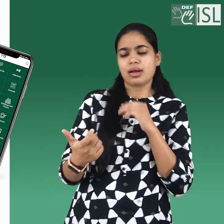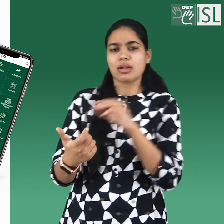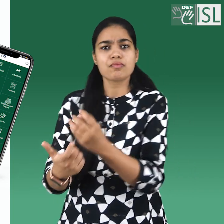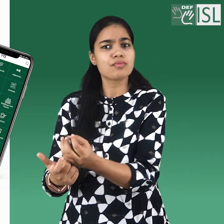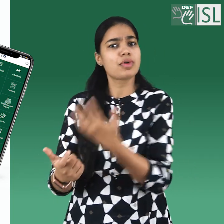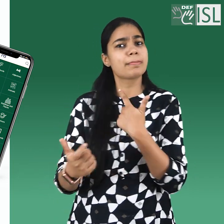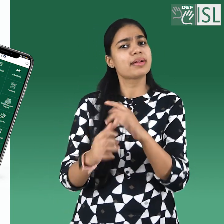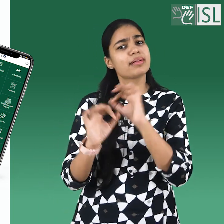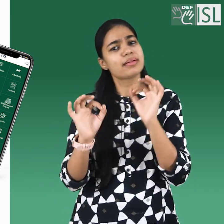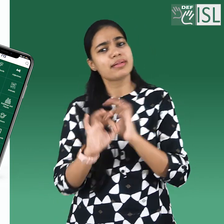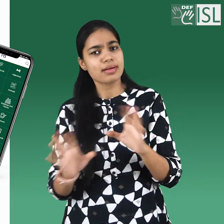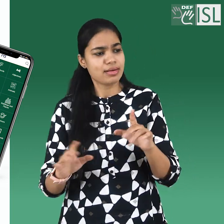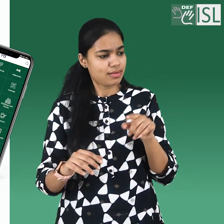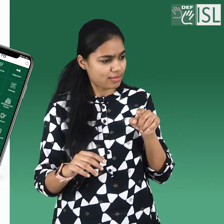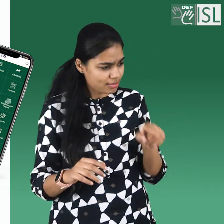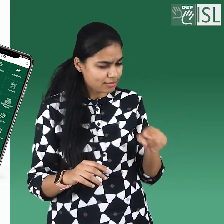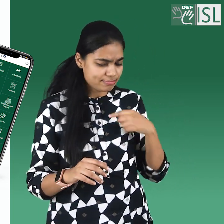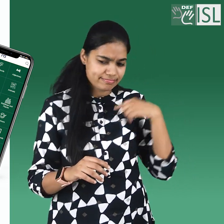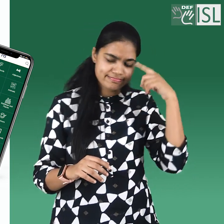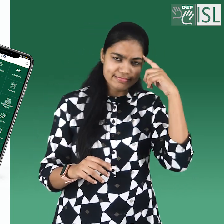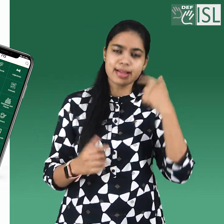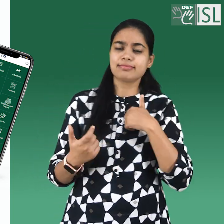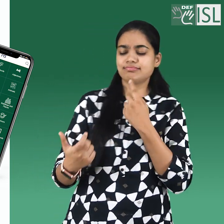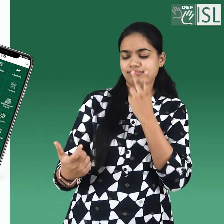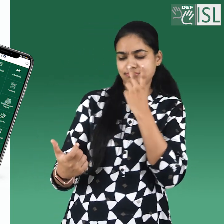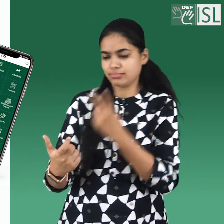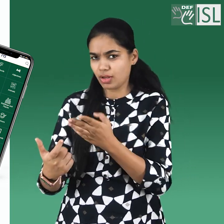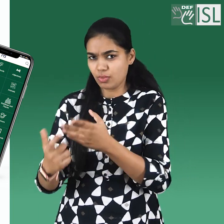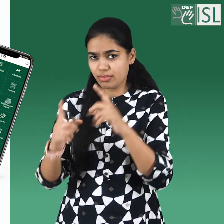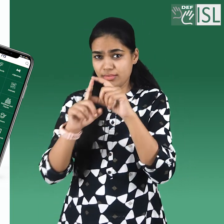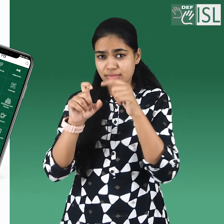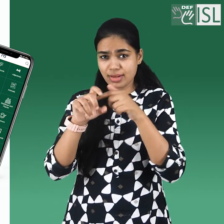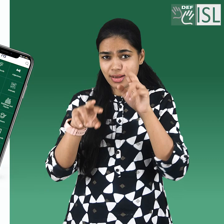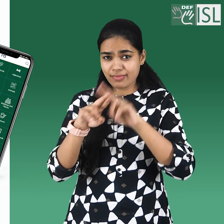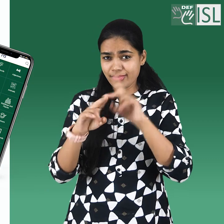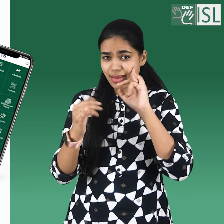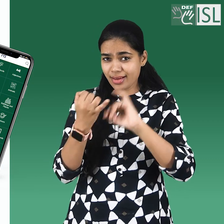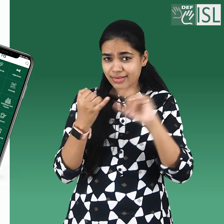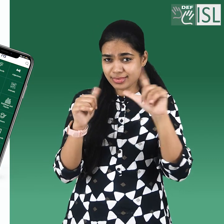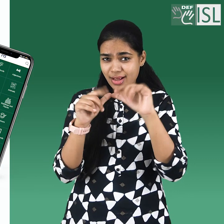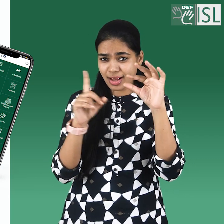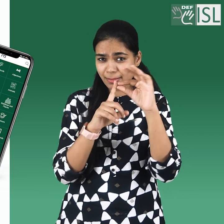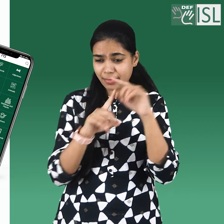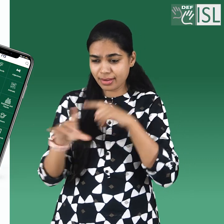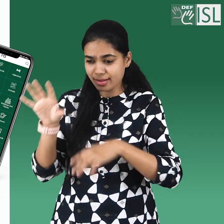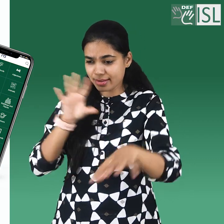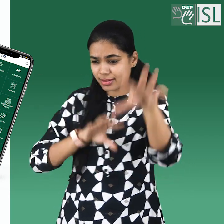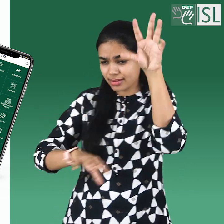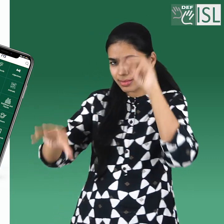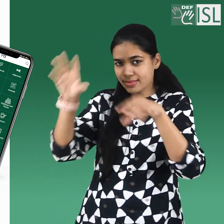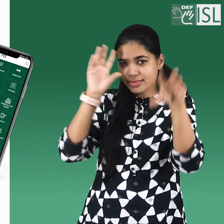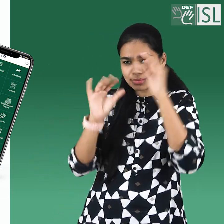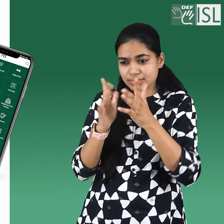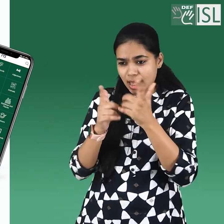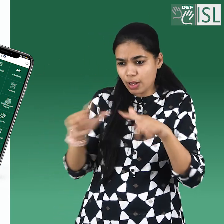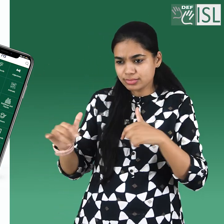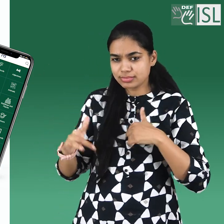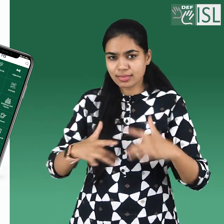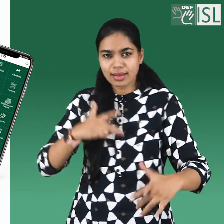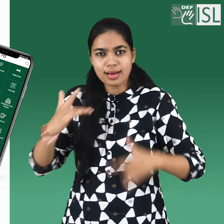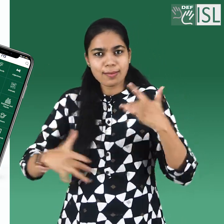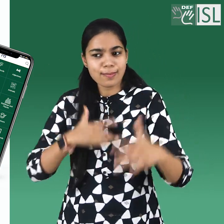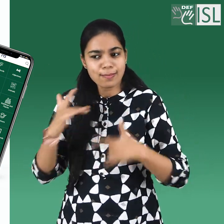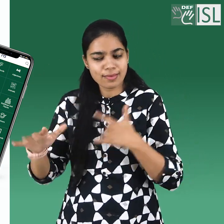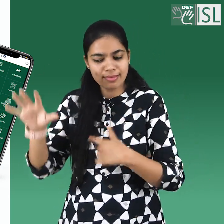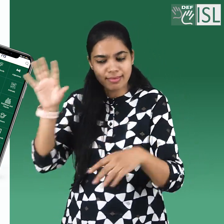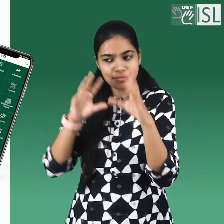this through DEF app. Thank you, DEF, for introducing